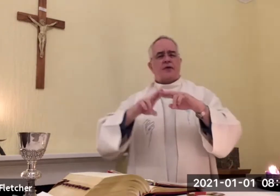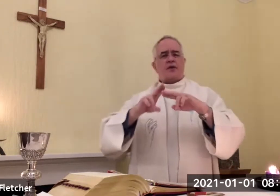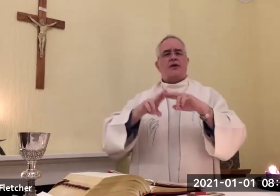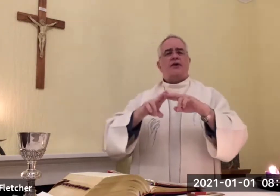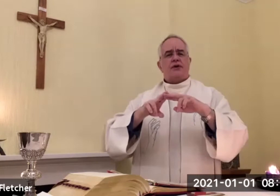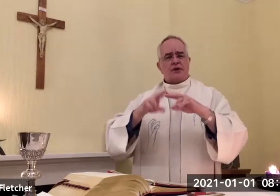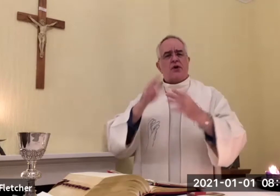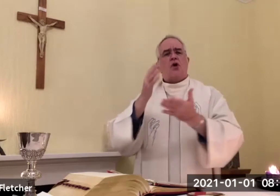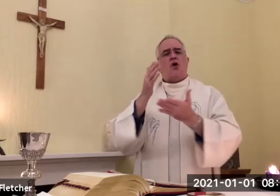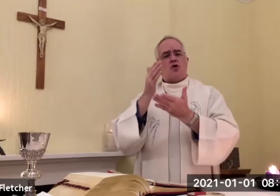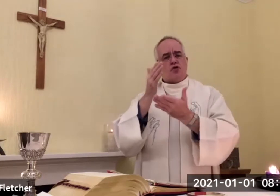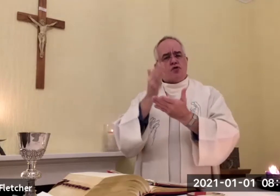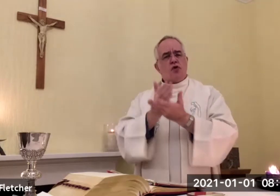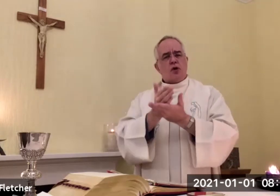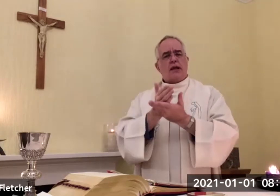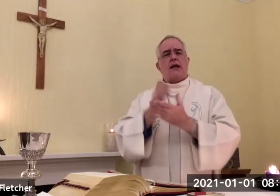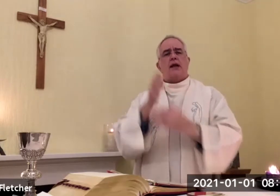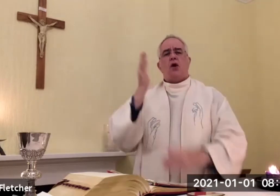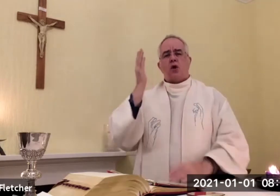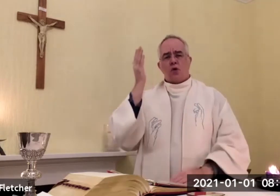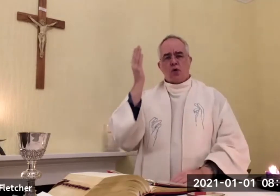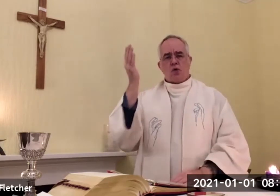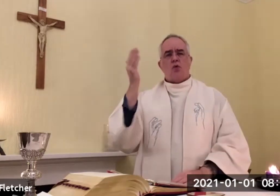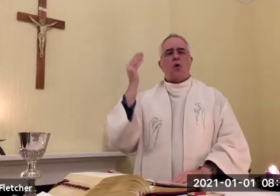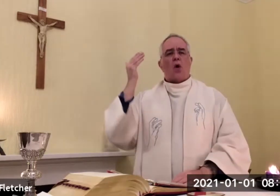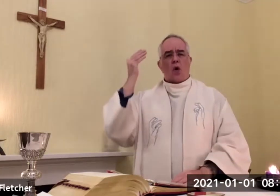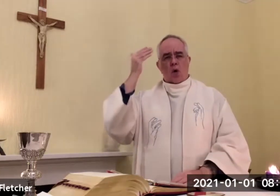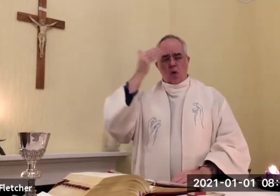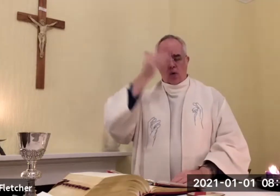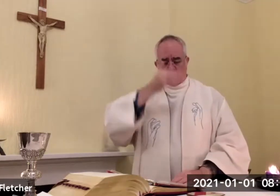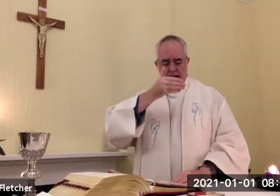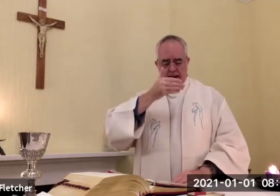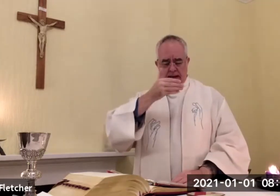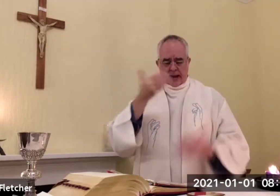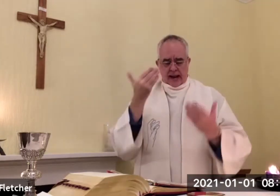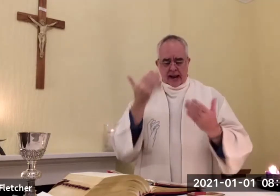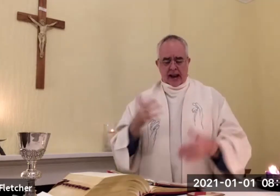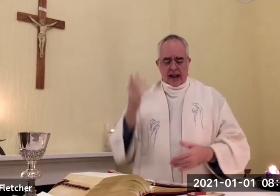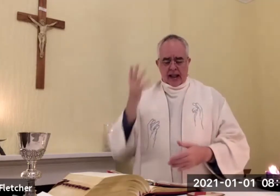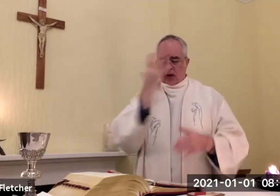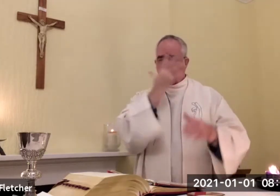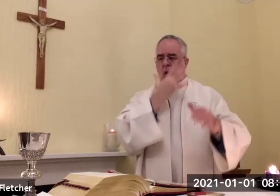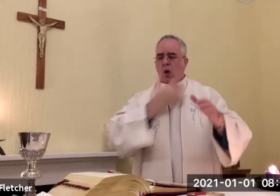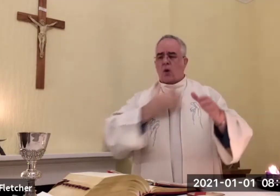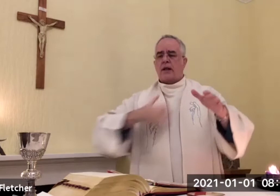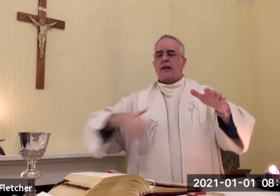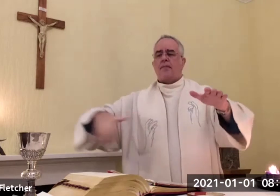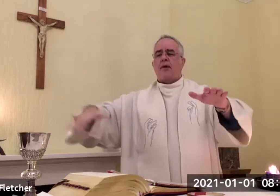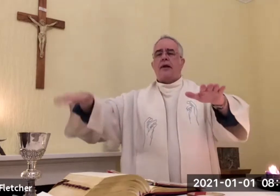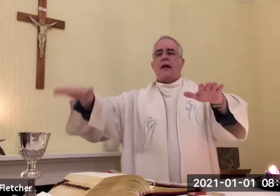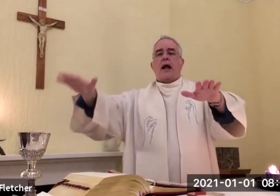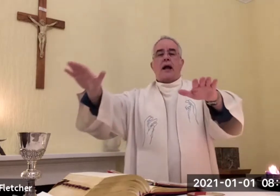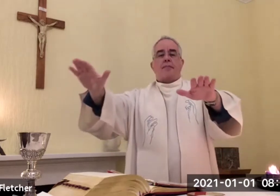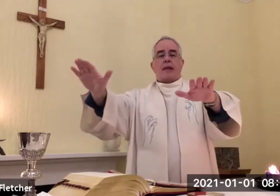Father, truly you are holy. Let your Holy Spirit come